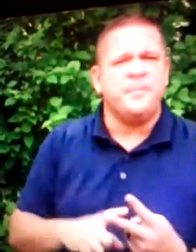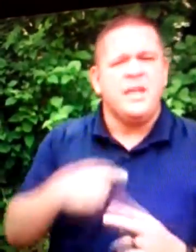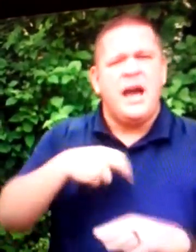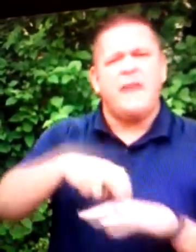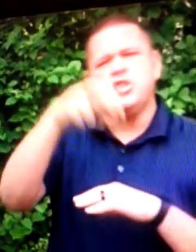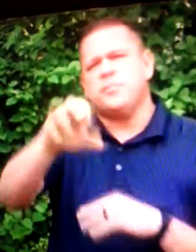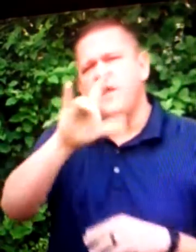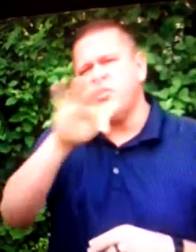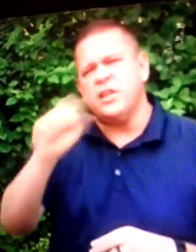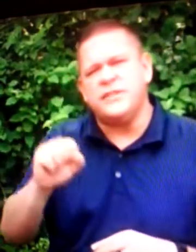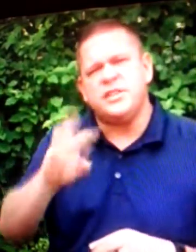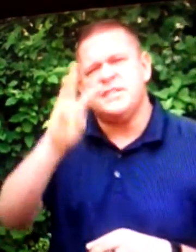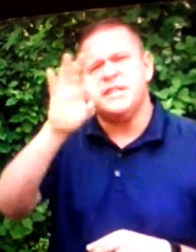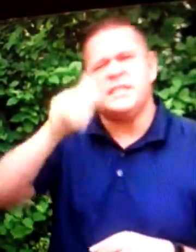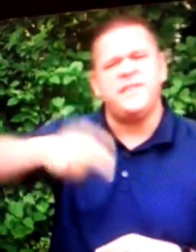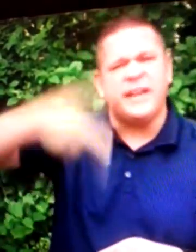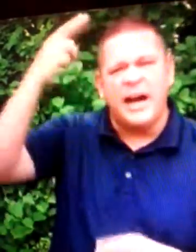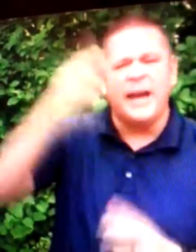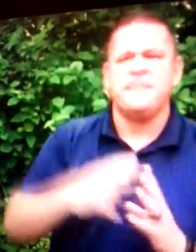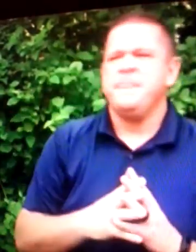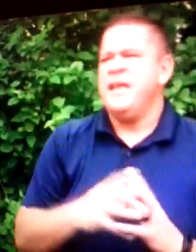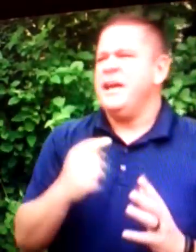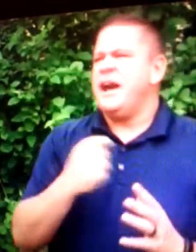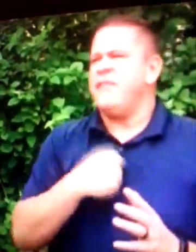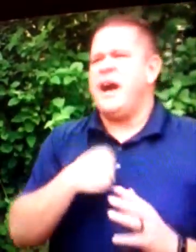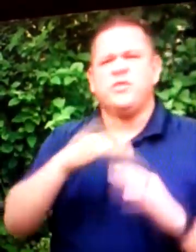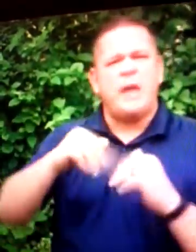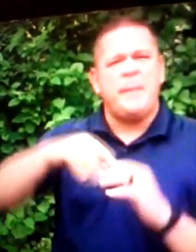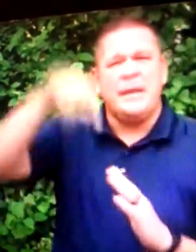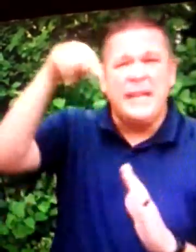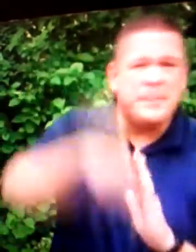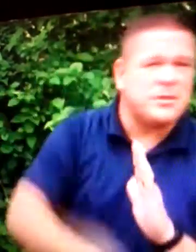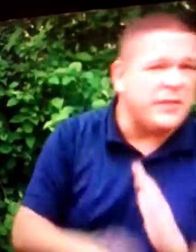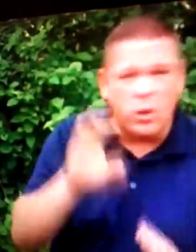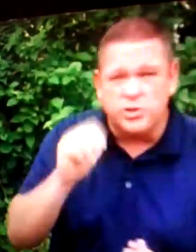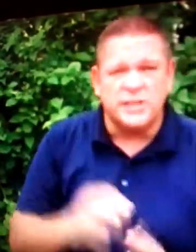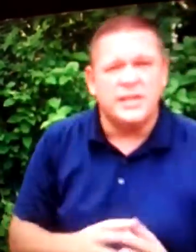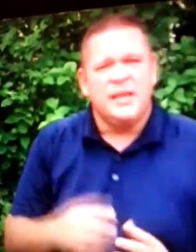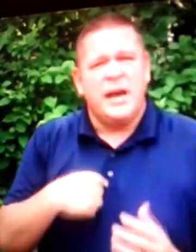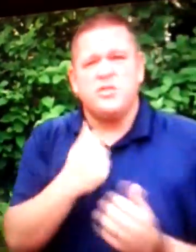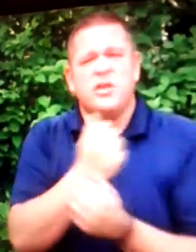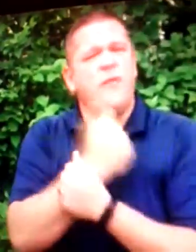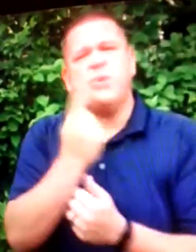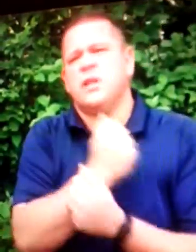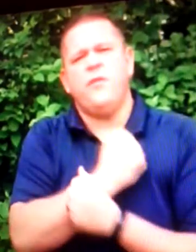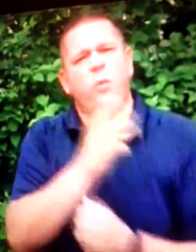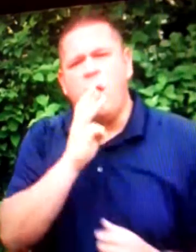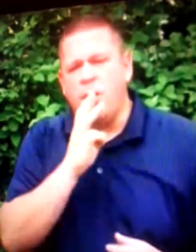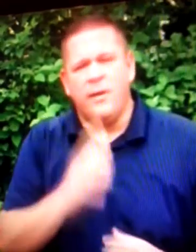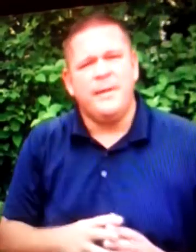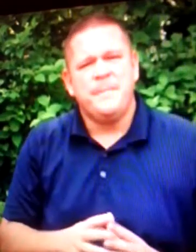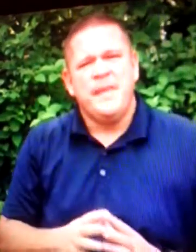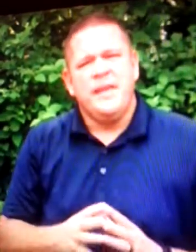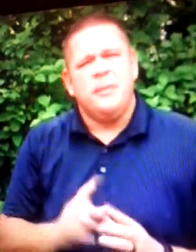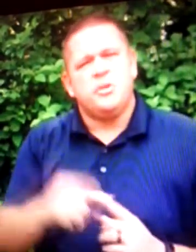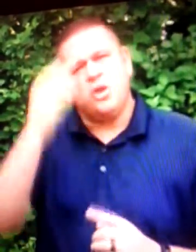snorkel. I've jumped off cliffs 60 feet high. I've swam in depths of the ocean. I've always loved the water. But